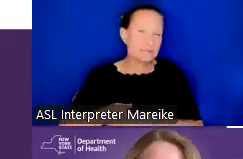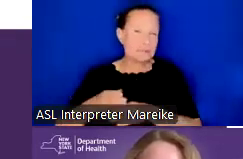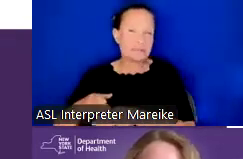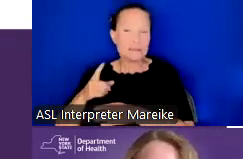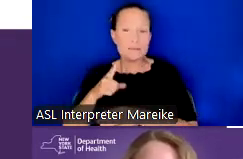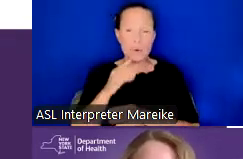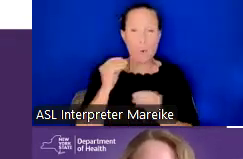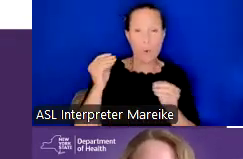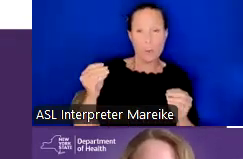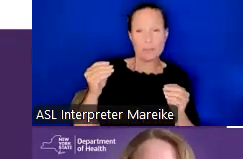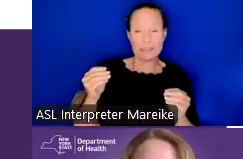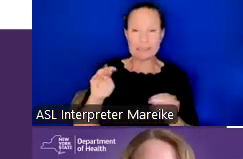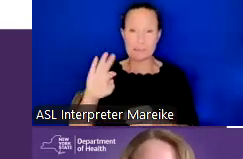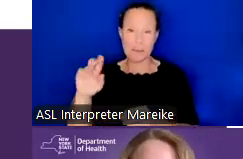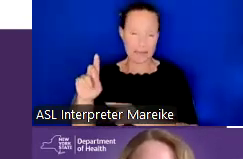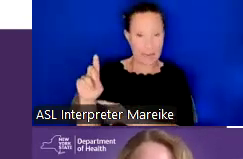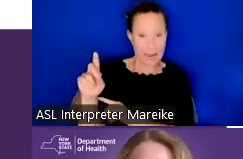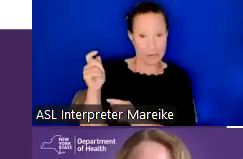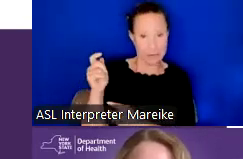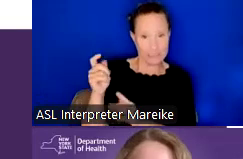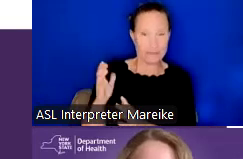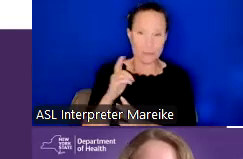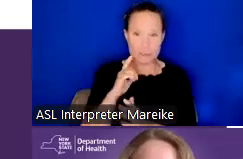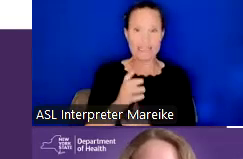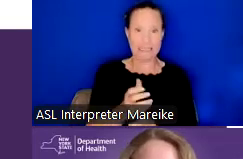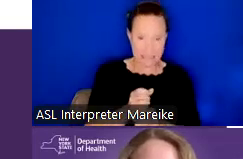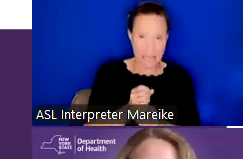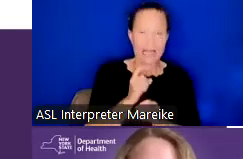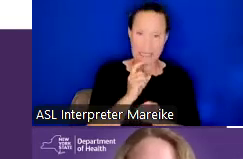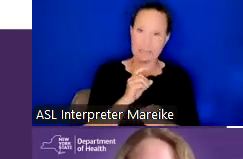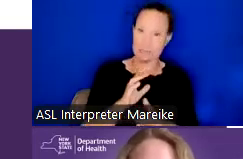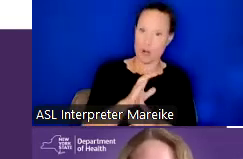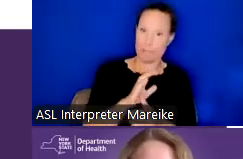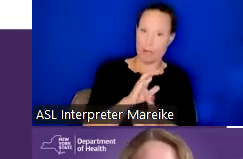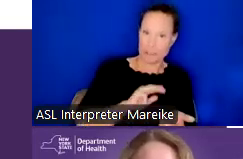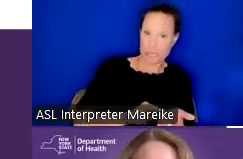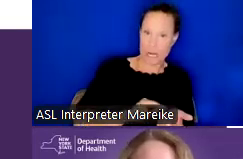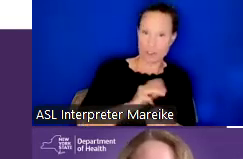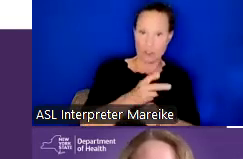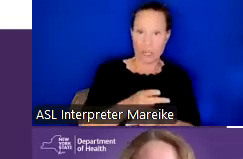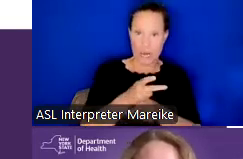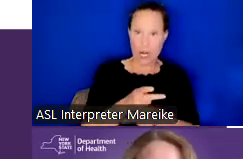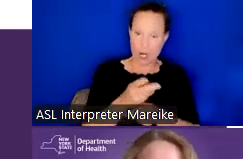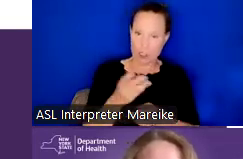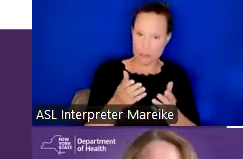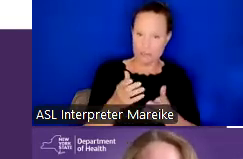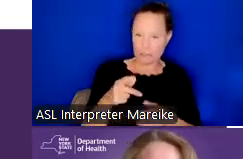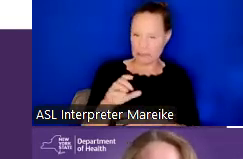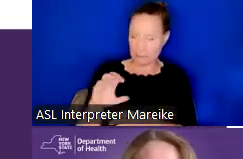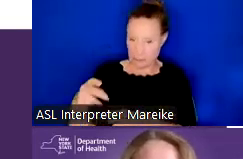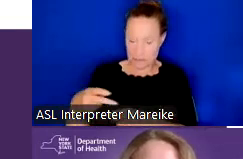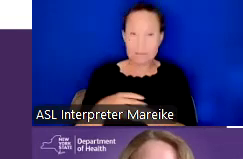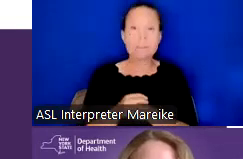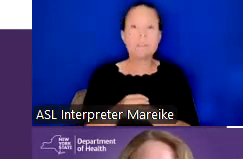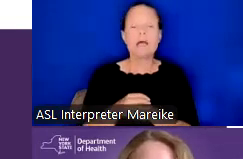Medicaid members in receiving primary care services. So a huge suite. And then with the 1115